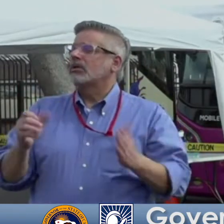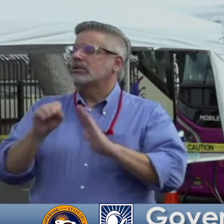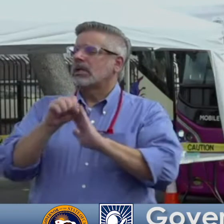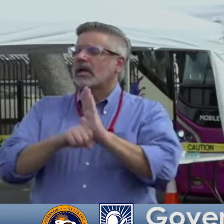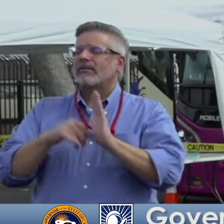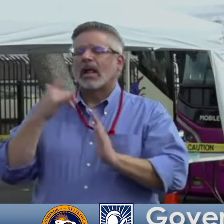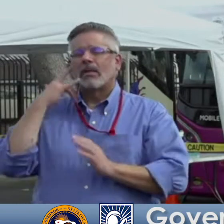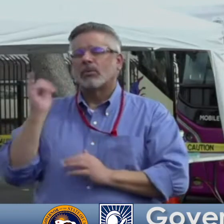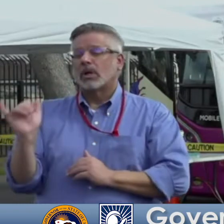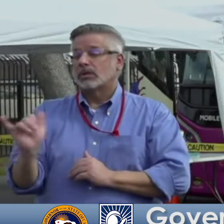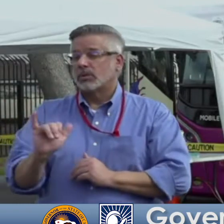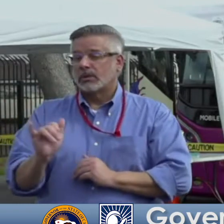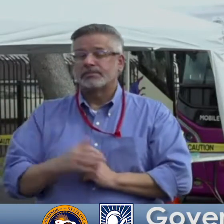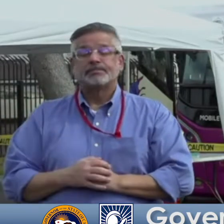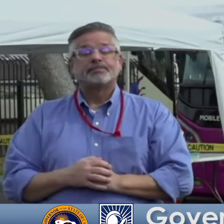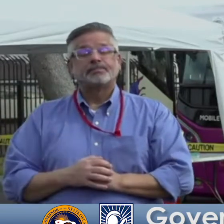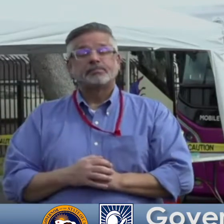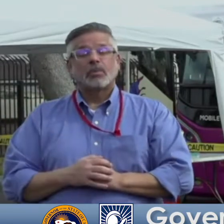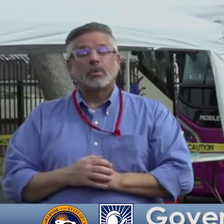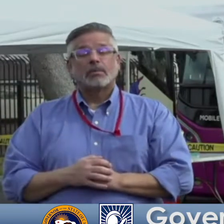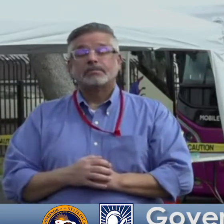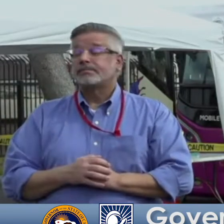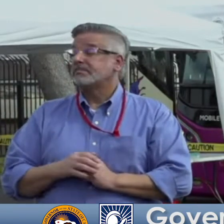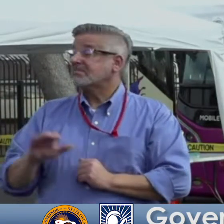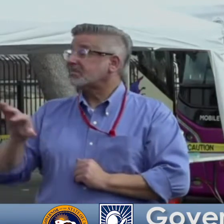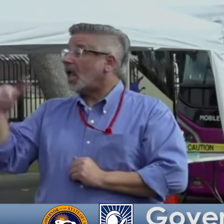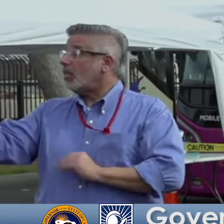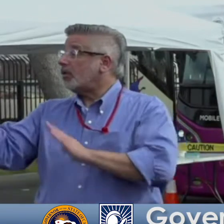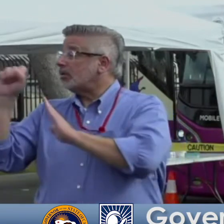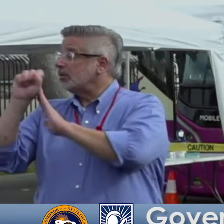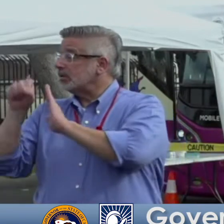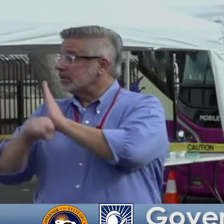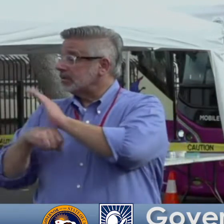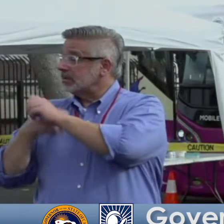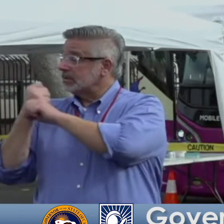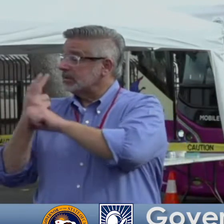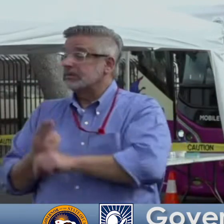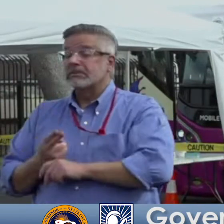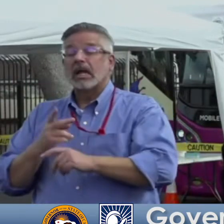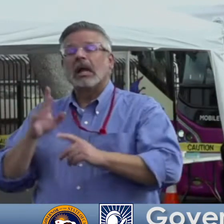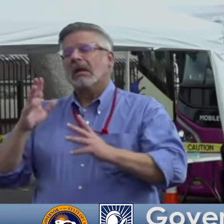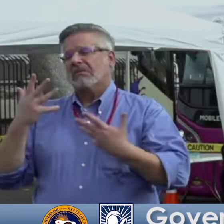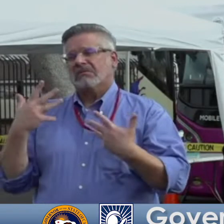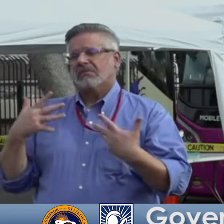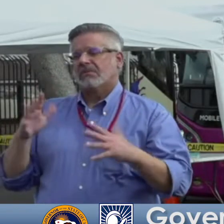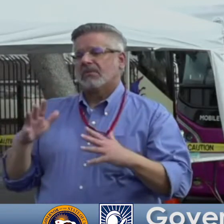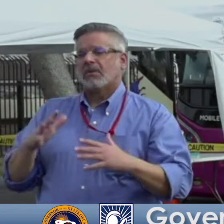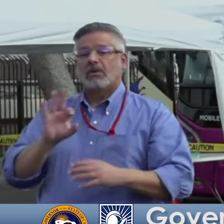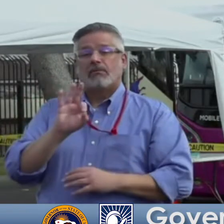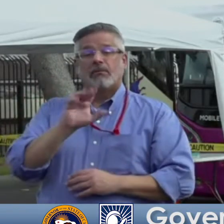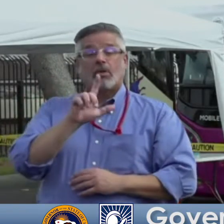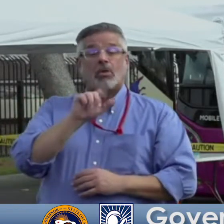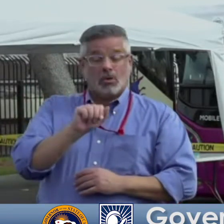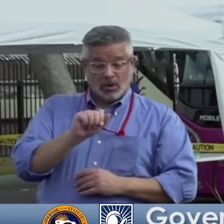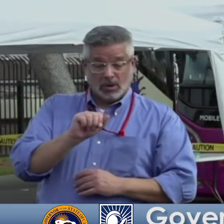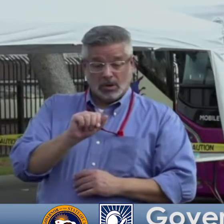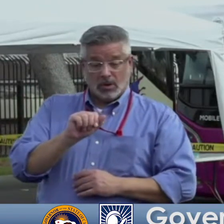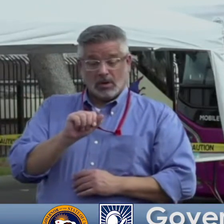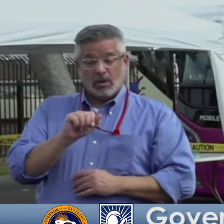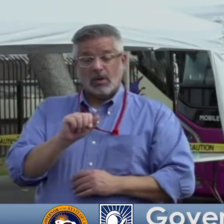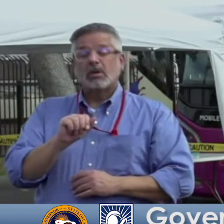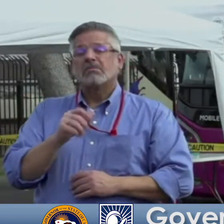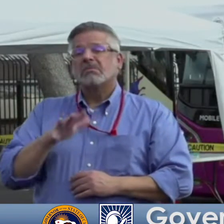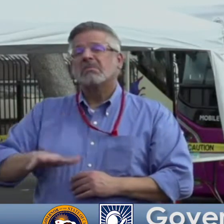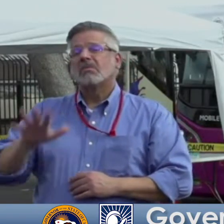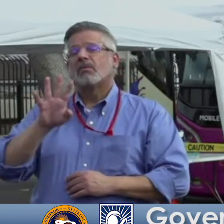California as well. And while we've outperformed other large states, let me be specific. If you lived in Florida, we would have